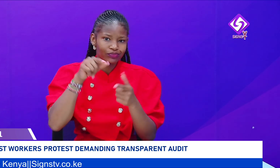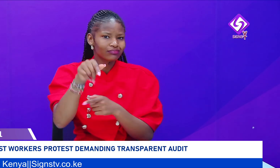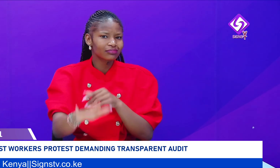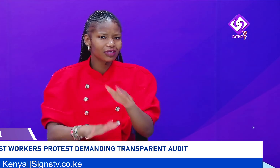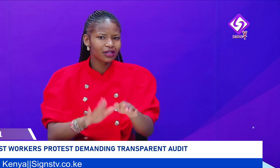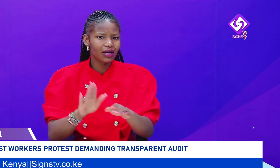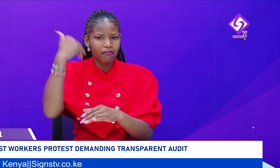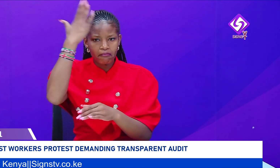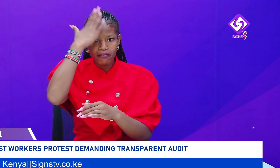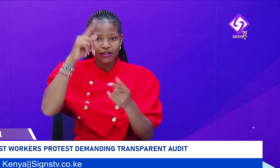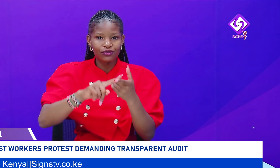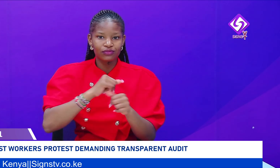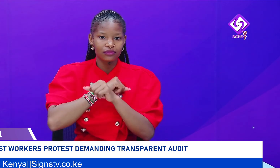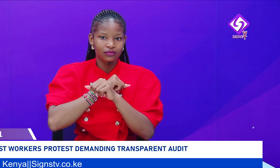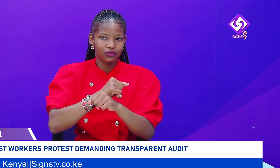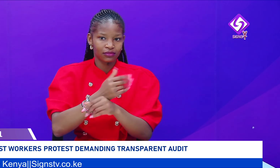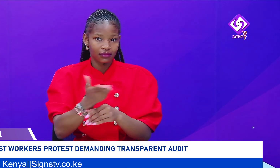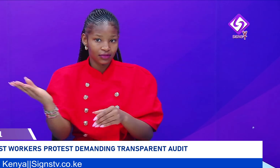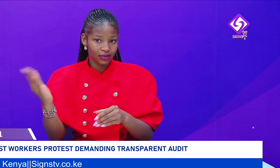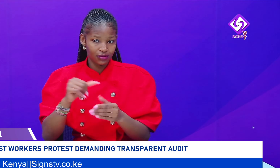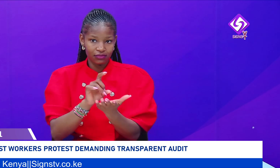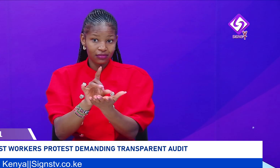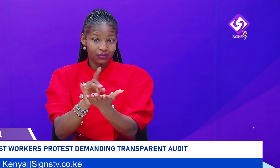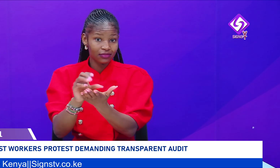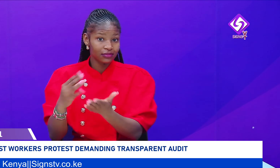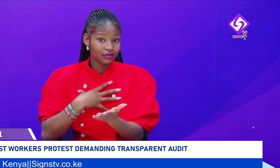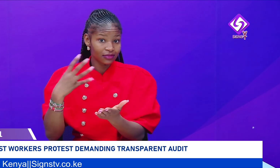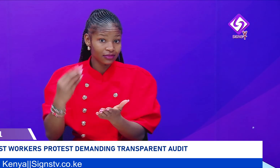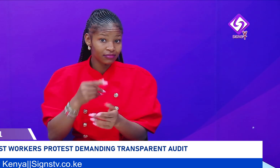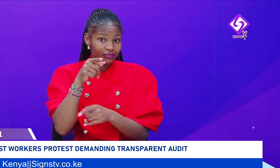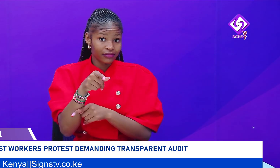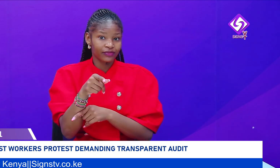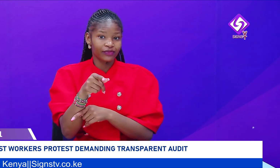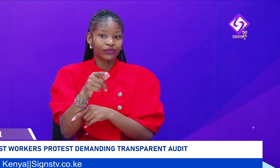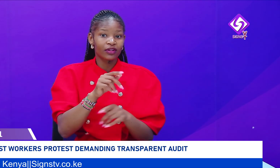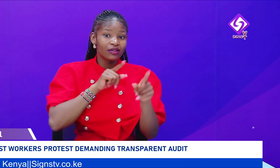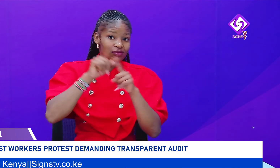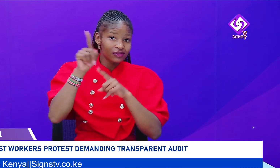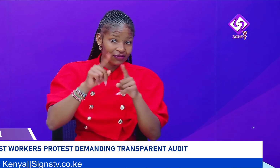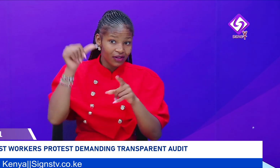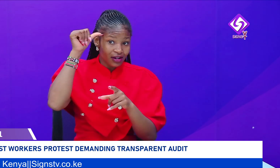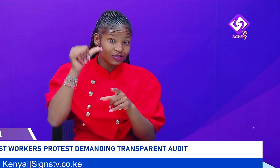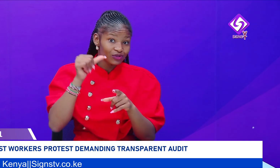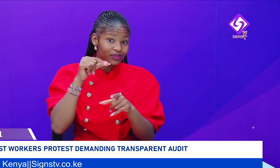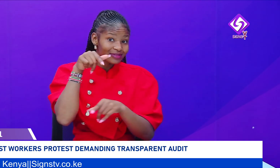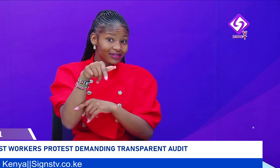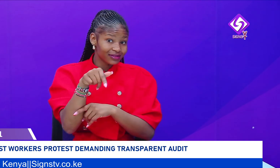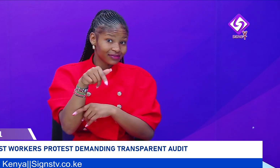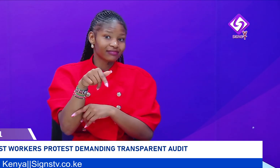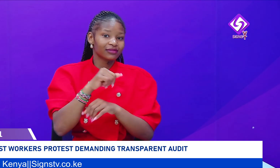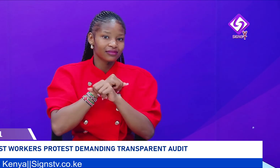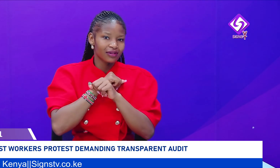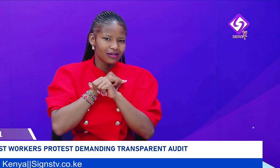County government took to the streets Monday to protest their dismissal and demand a transparent